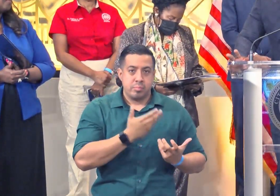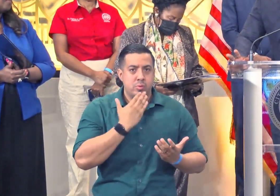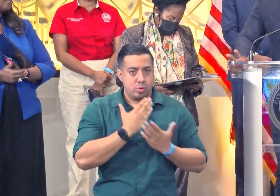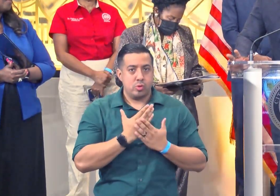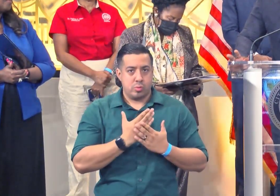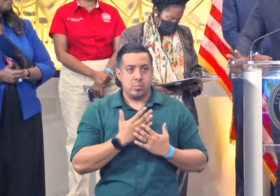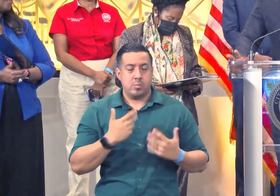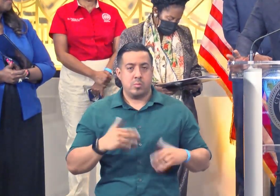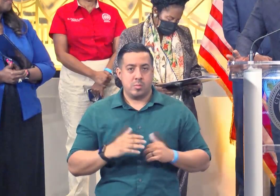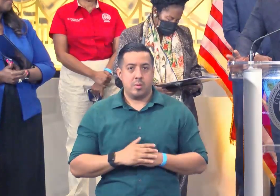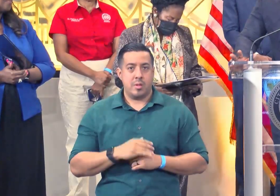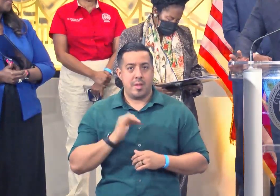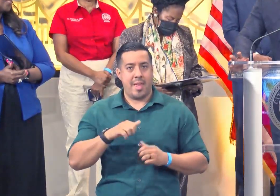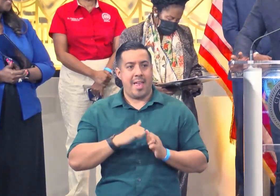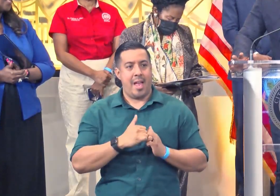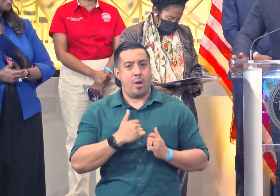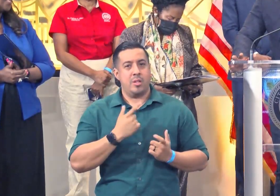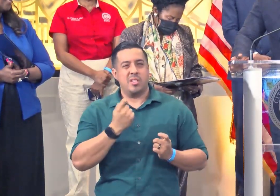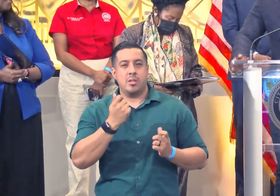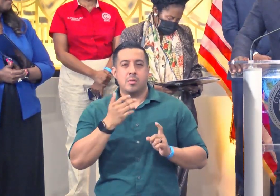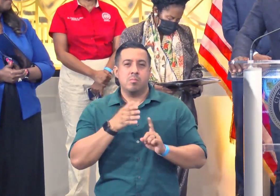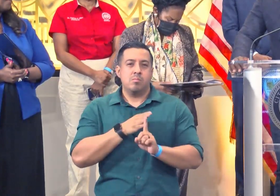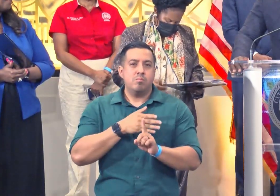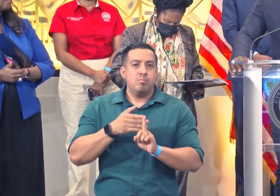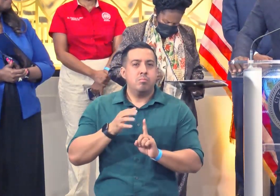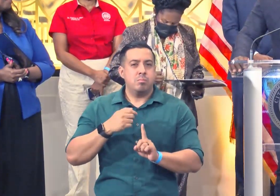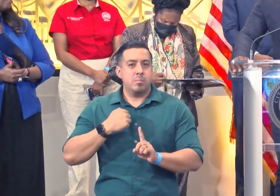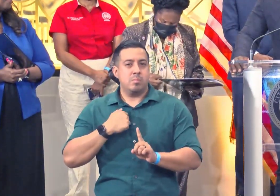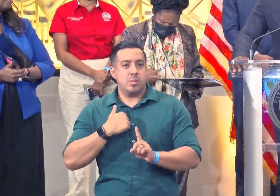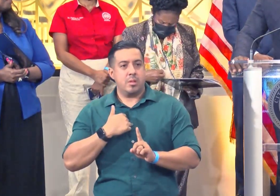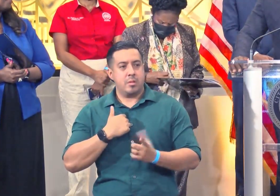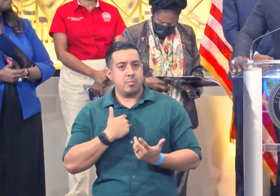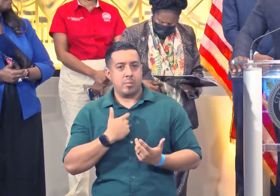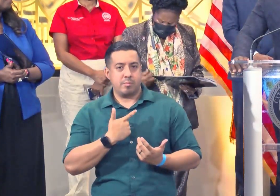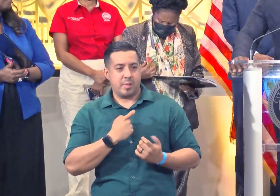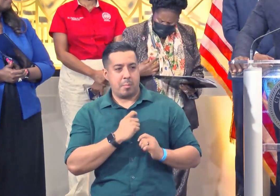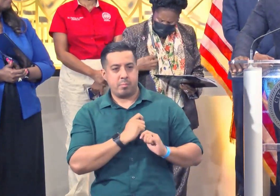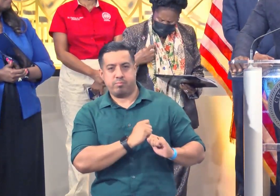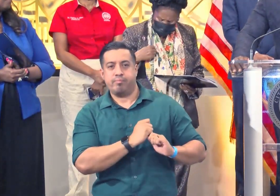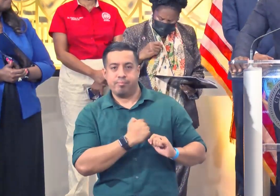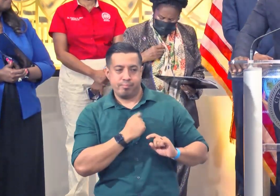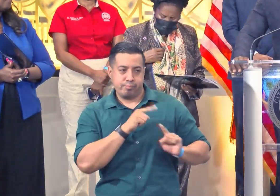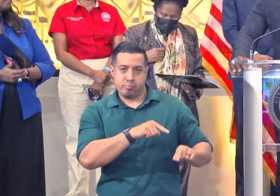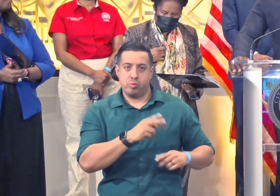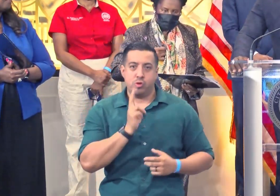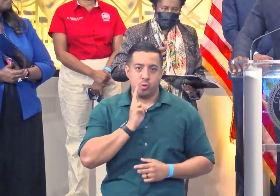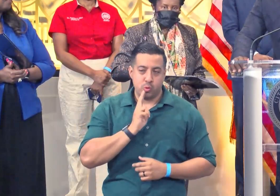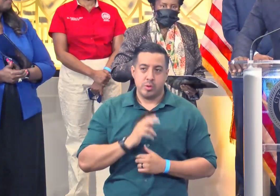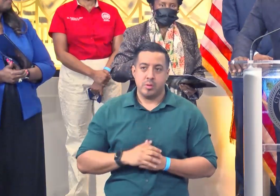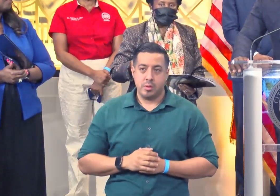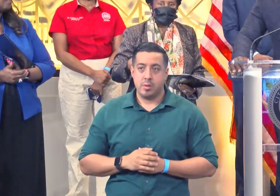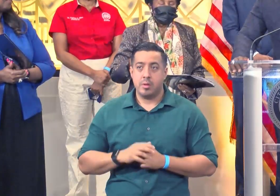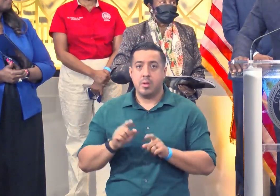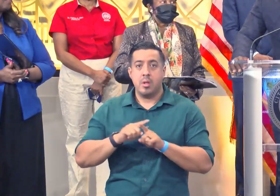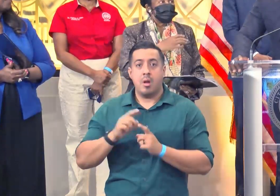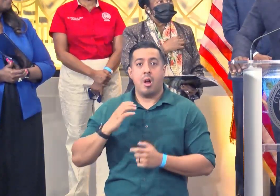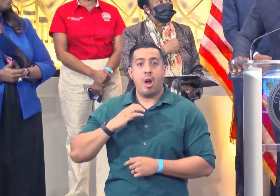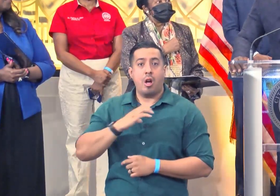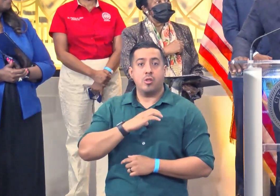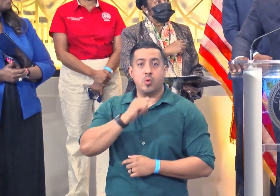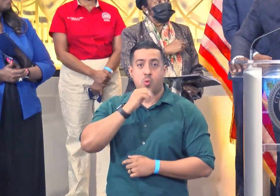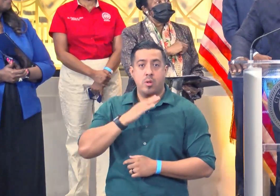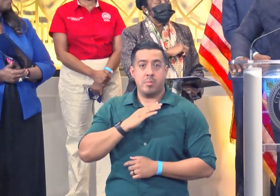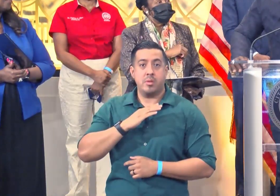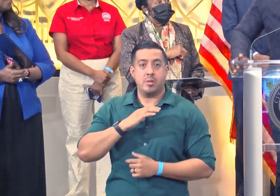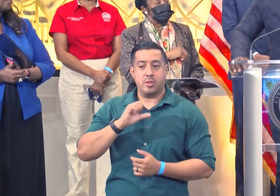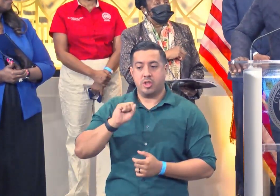great. It's what kind of swayed me to come out to Houston. Also, Congresswoman